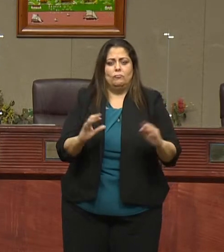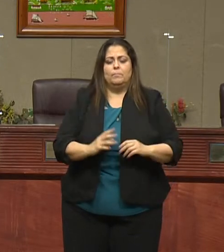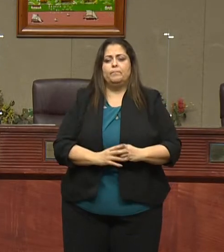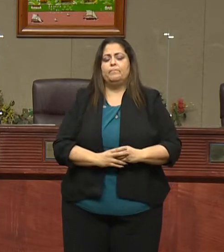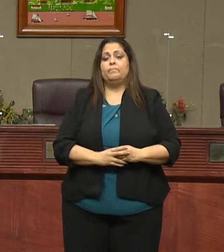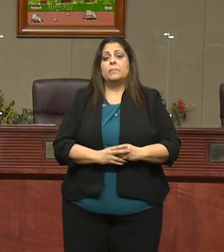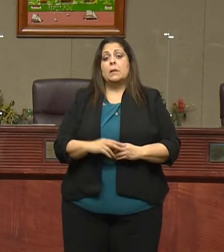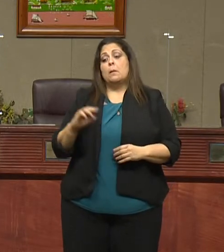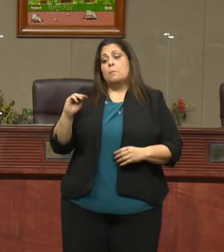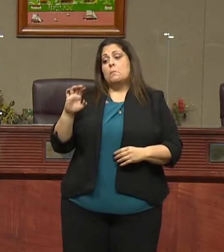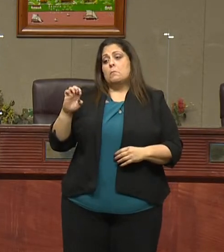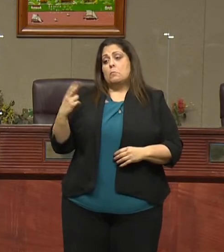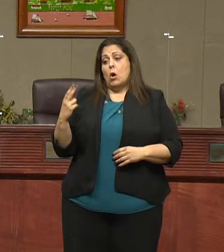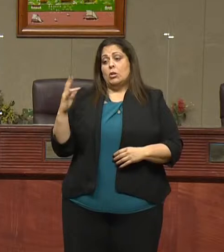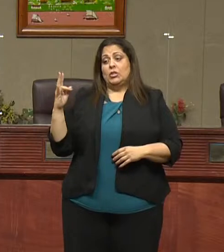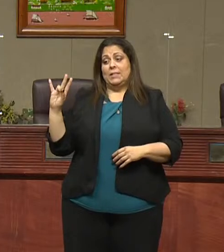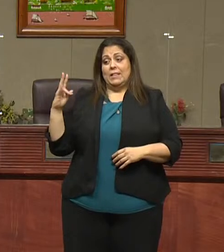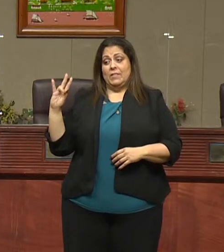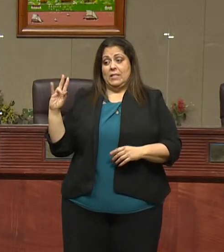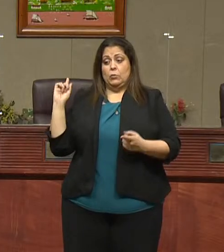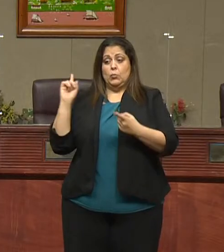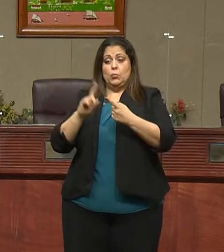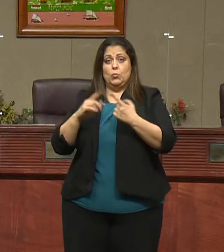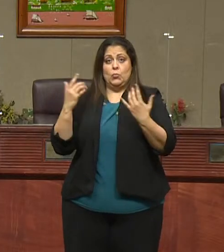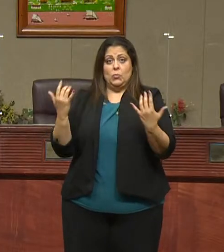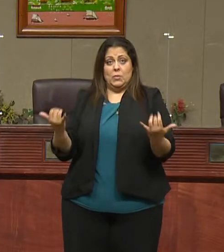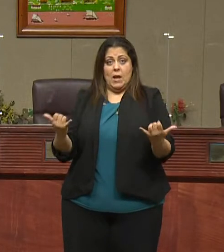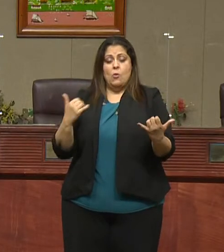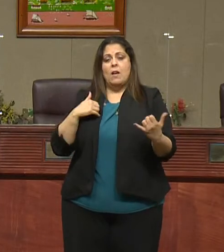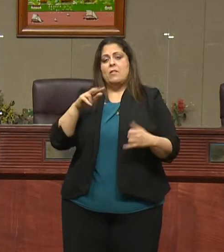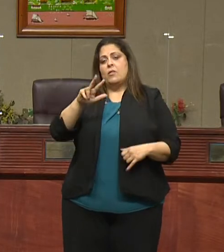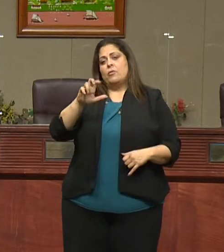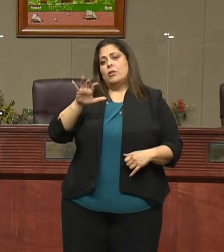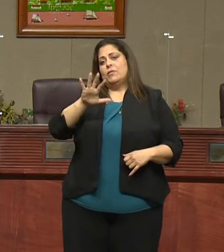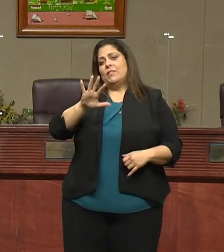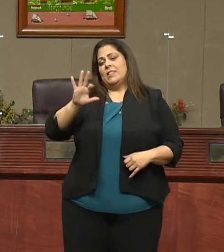As of March 17th, we've had a total of